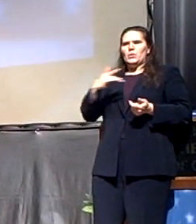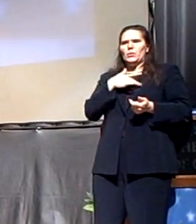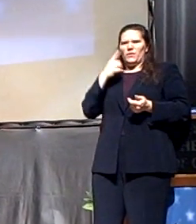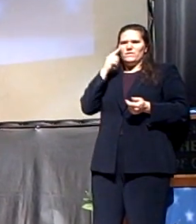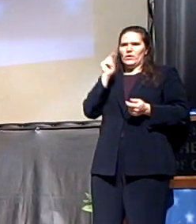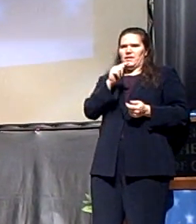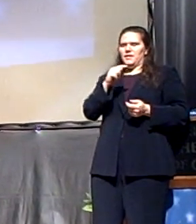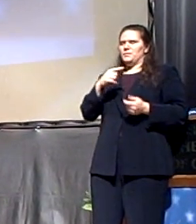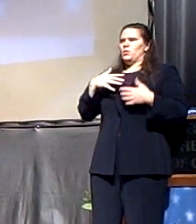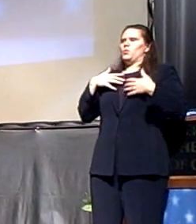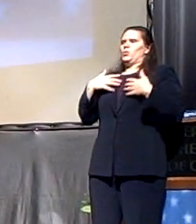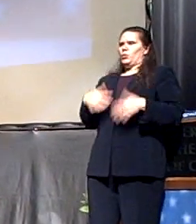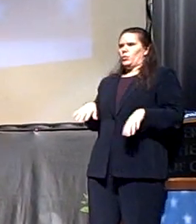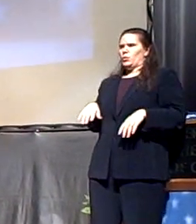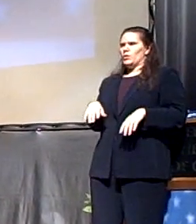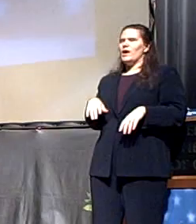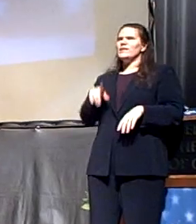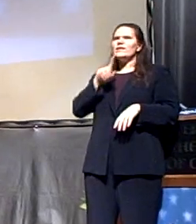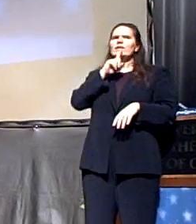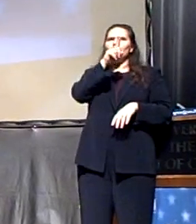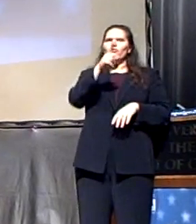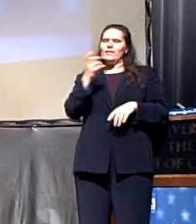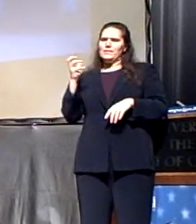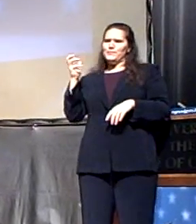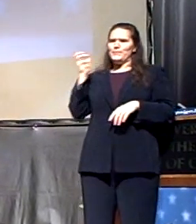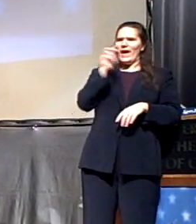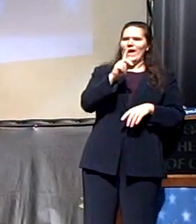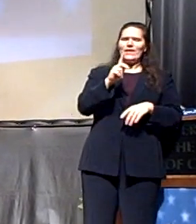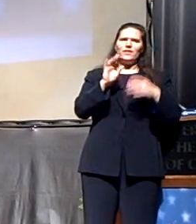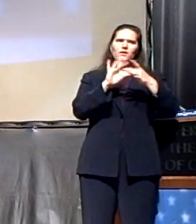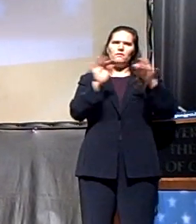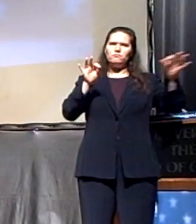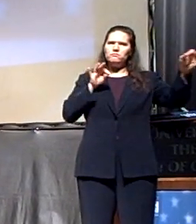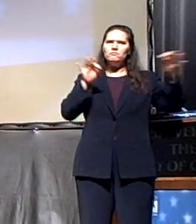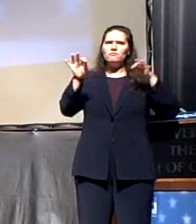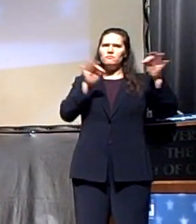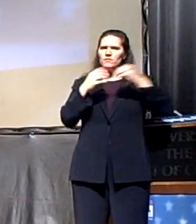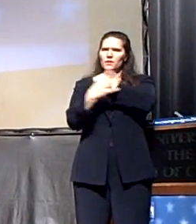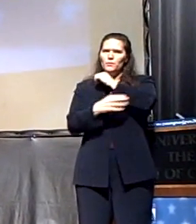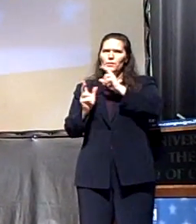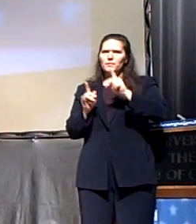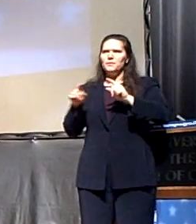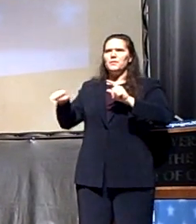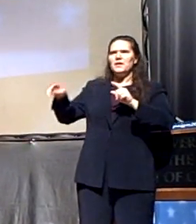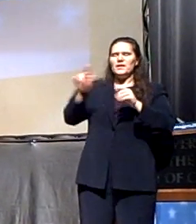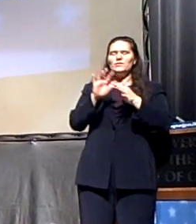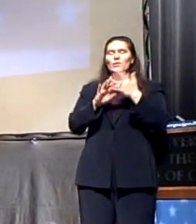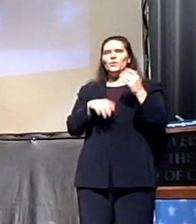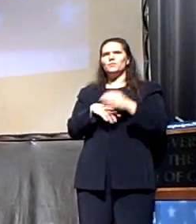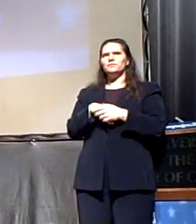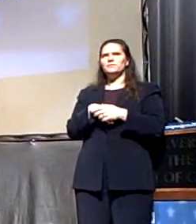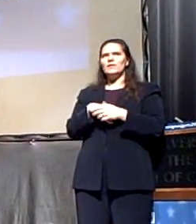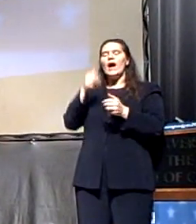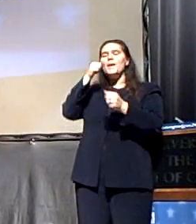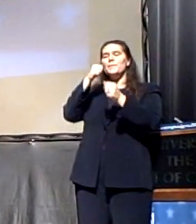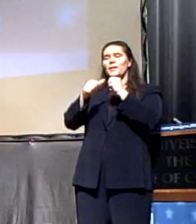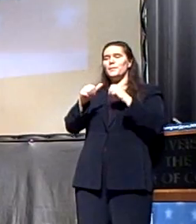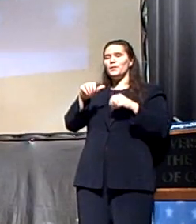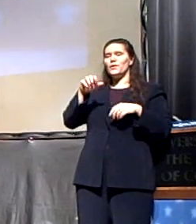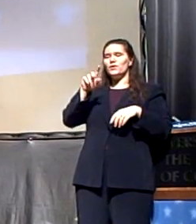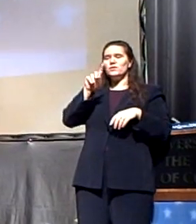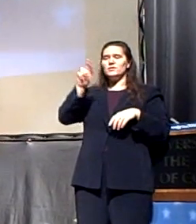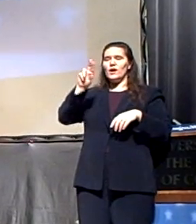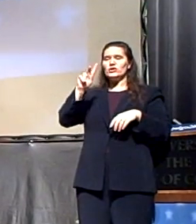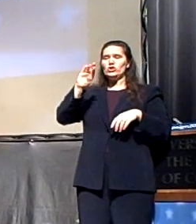He, more than anybody else, expressed that with eloquence. In fact, the night that Dr. King was killed,